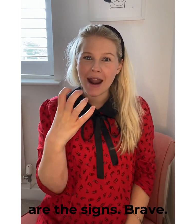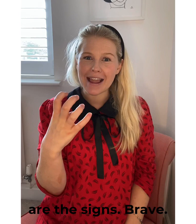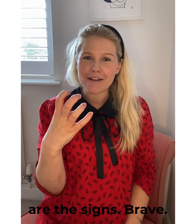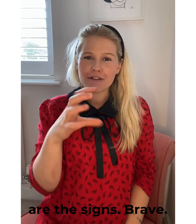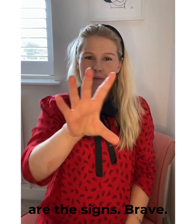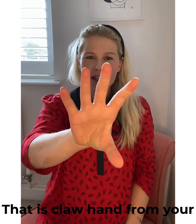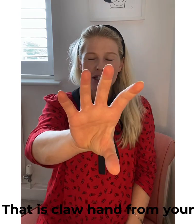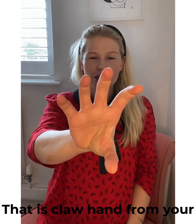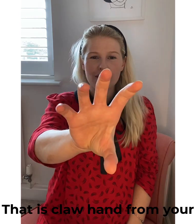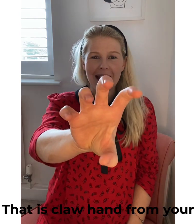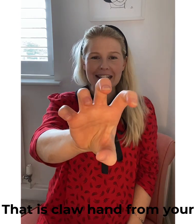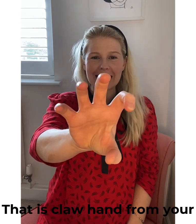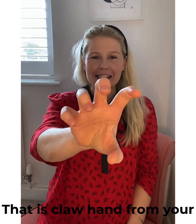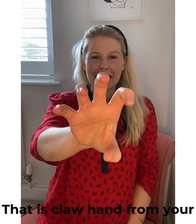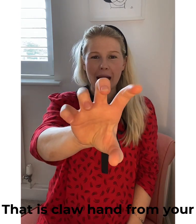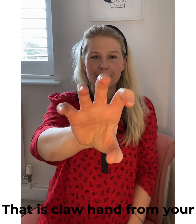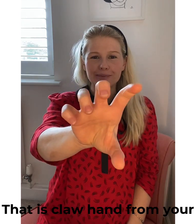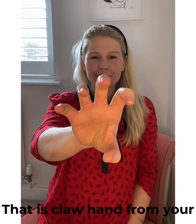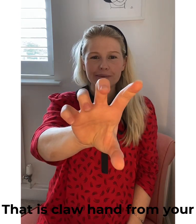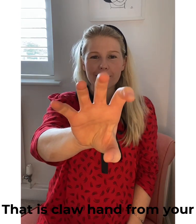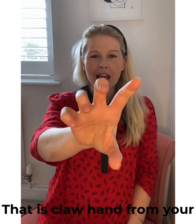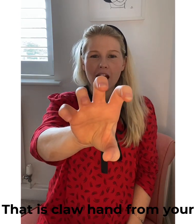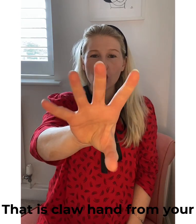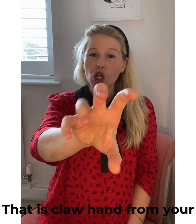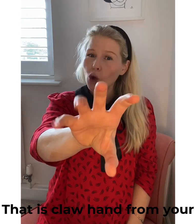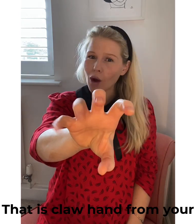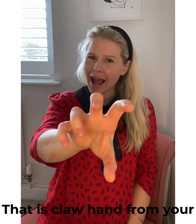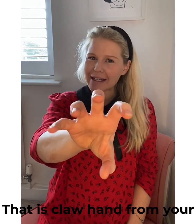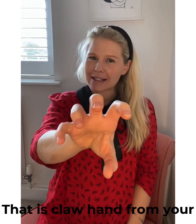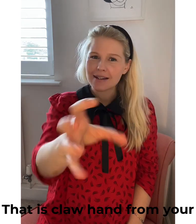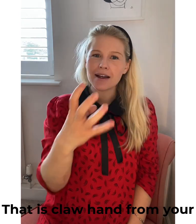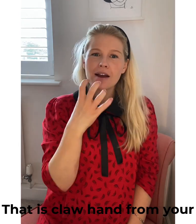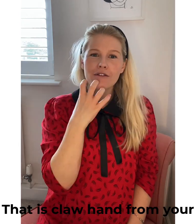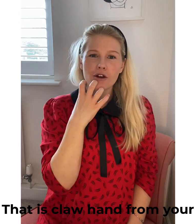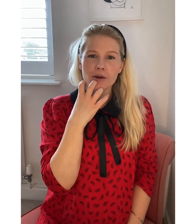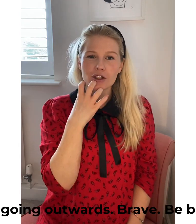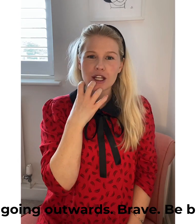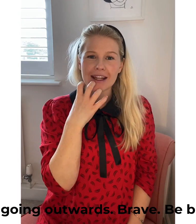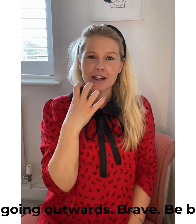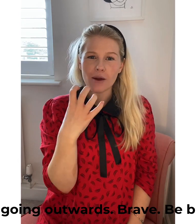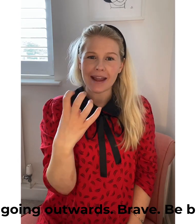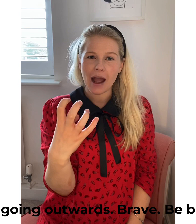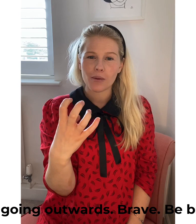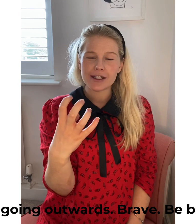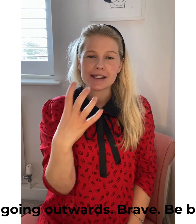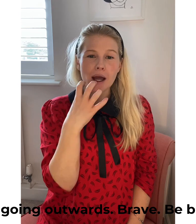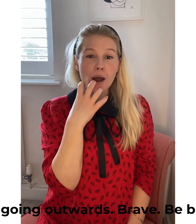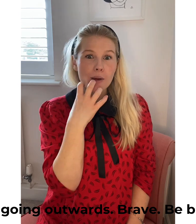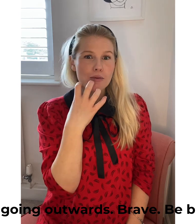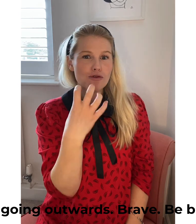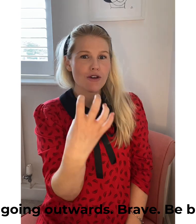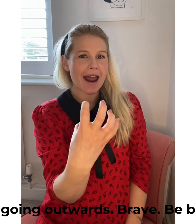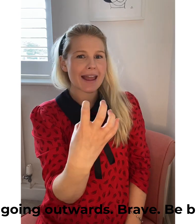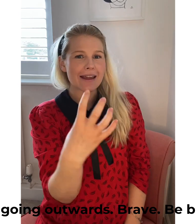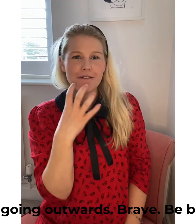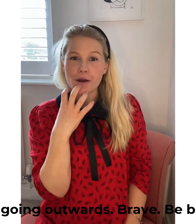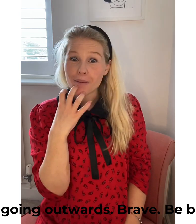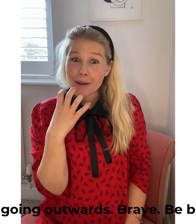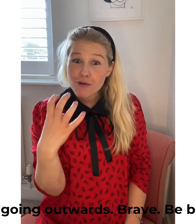Brave, so that is a claw hand from your chin going outwards. Brave, be